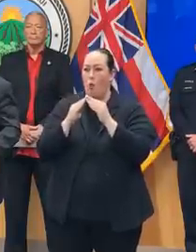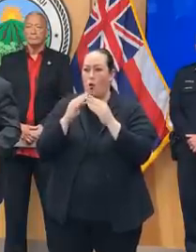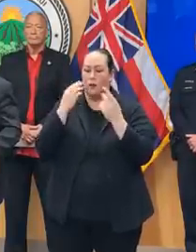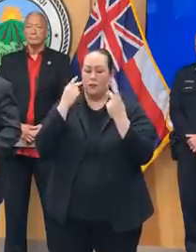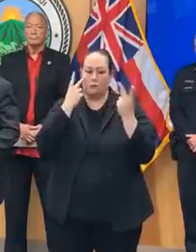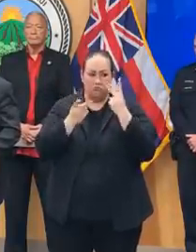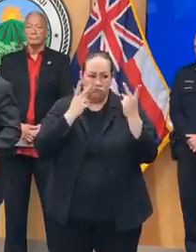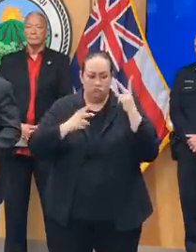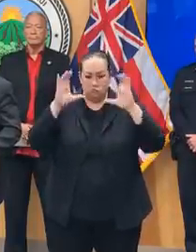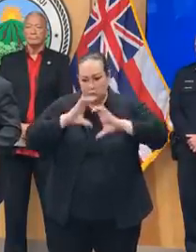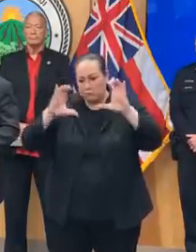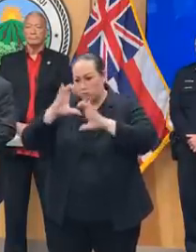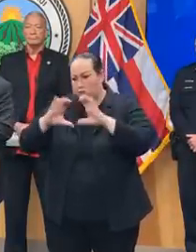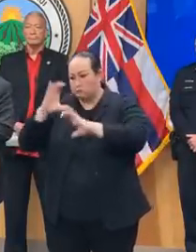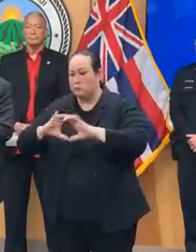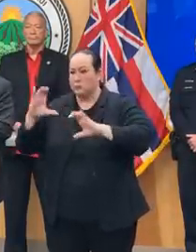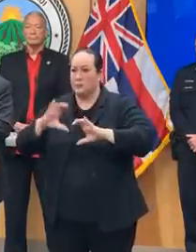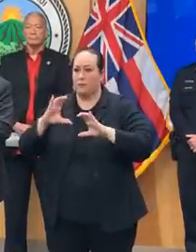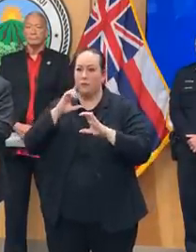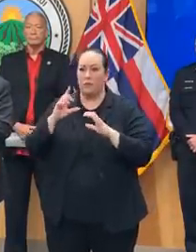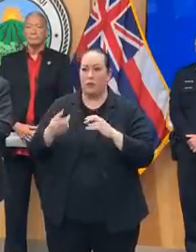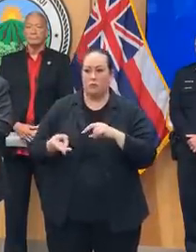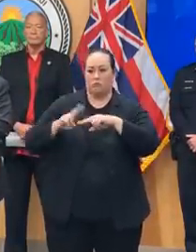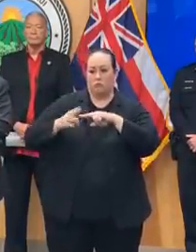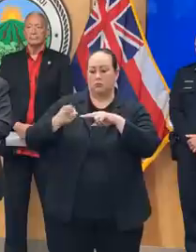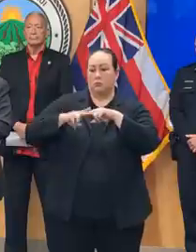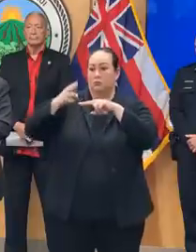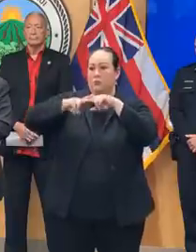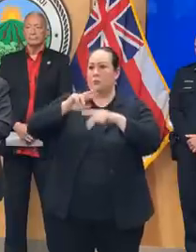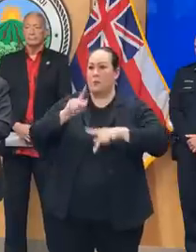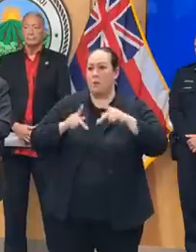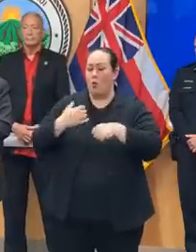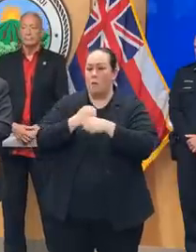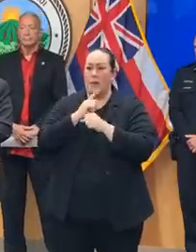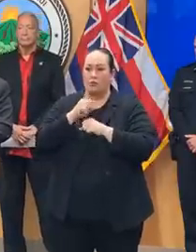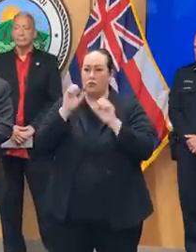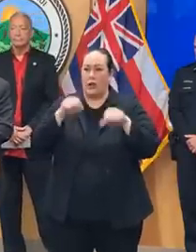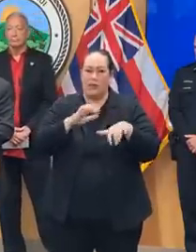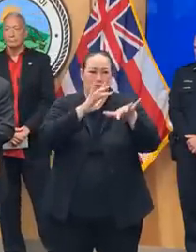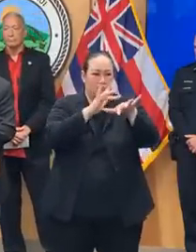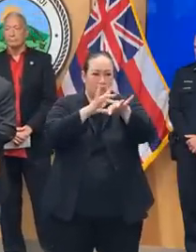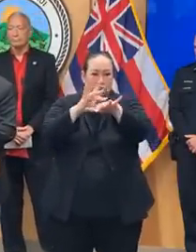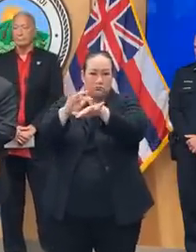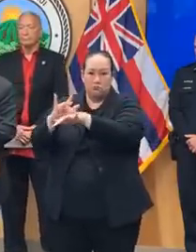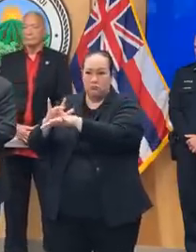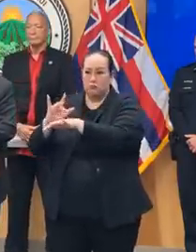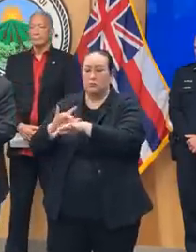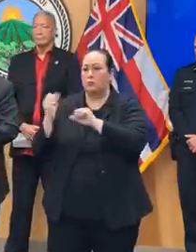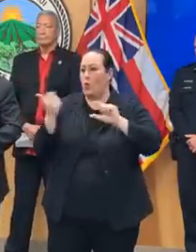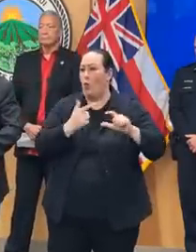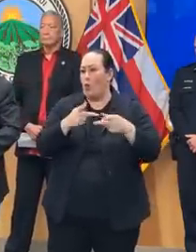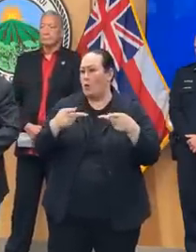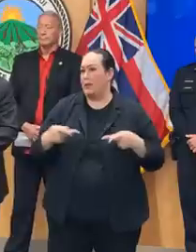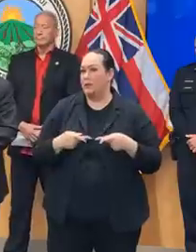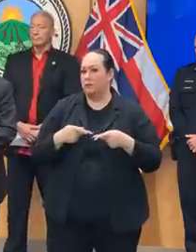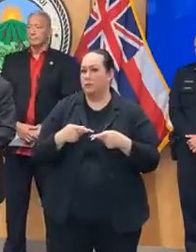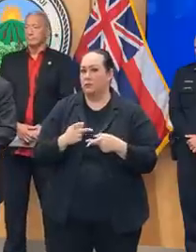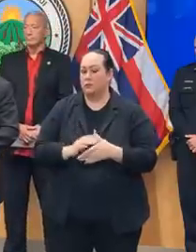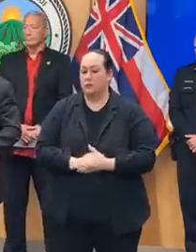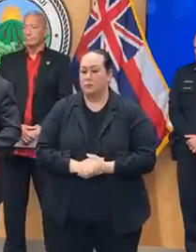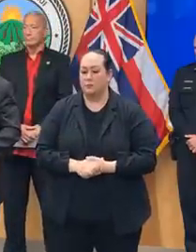increasing continuously to make sure that we can go to every corner of the disaster site.